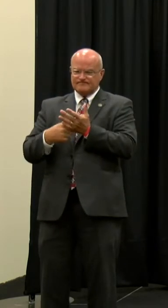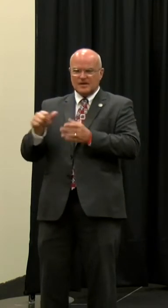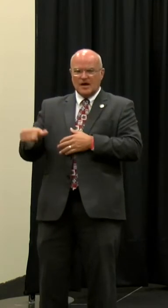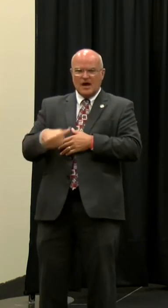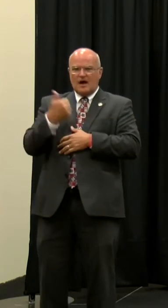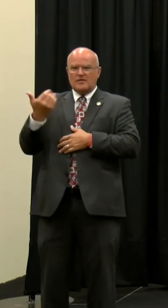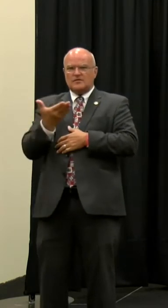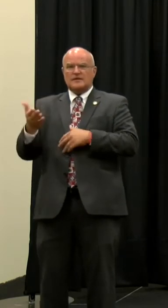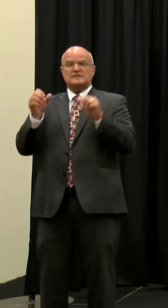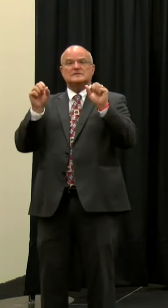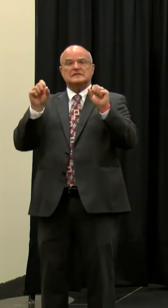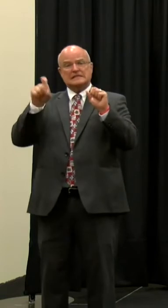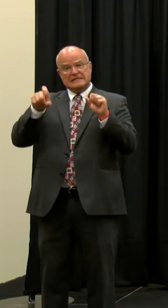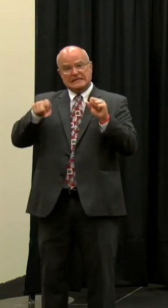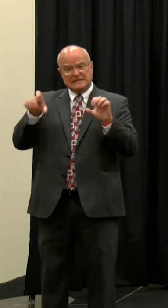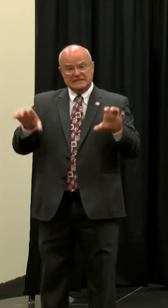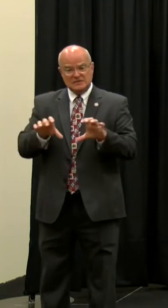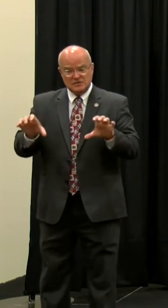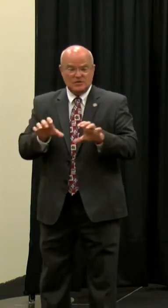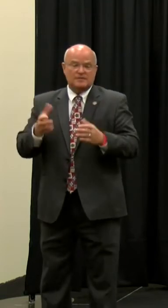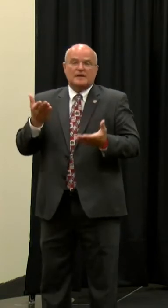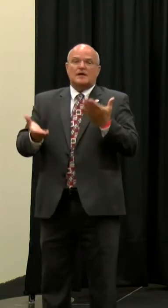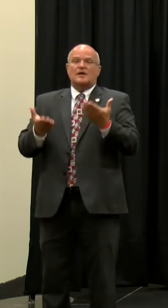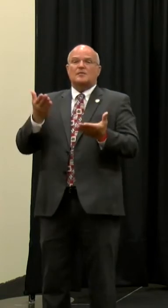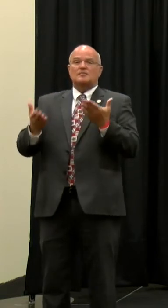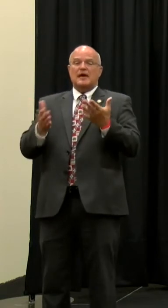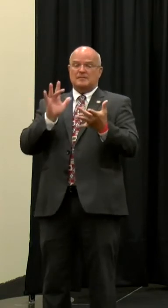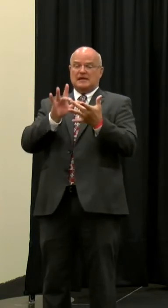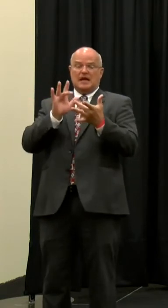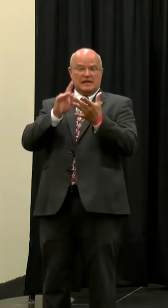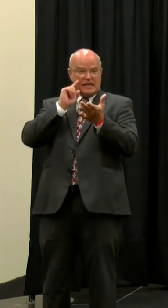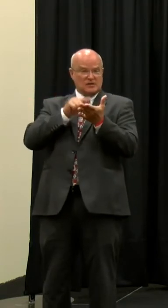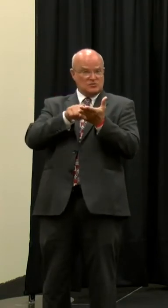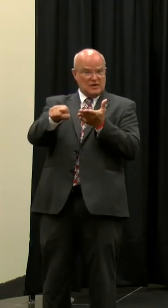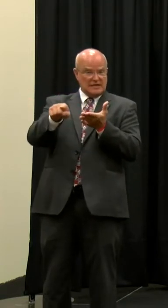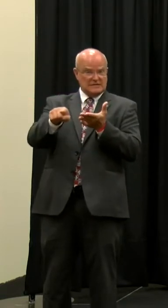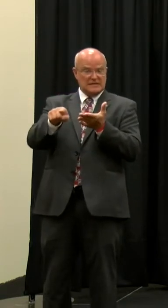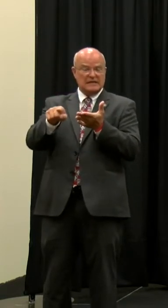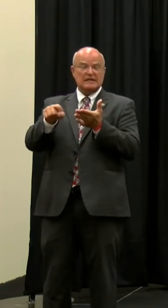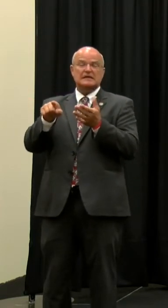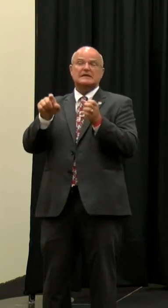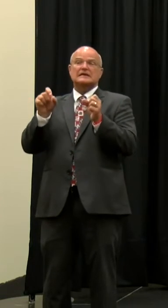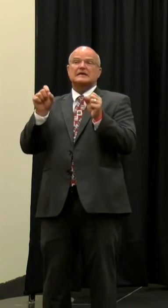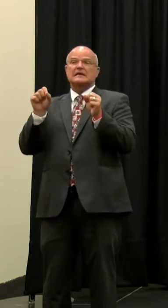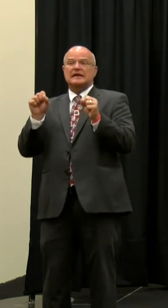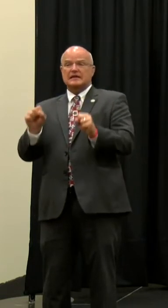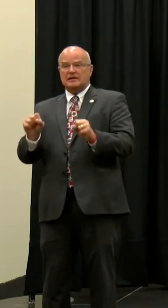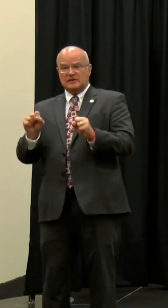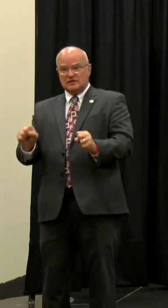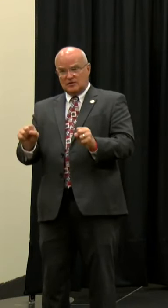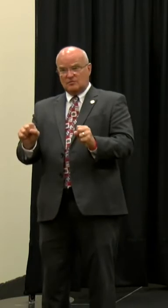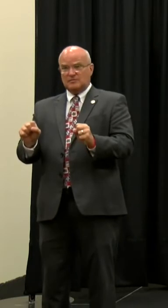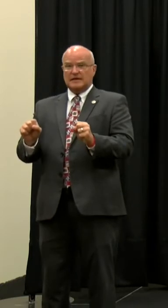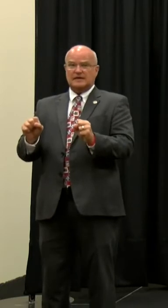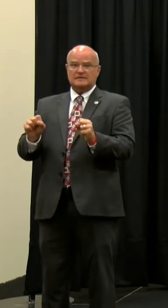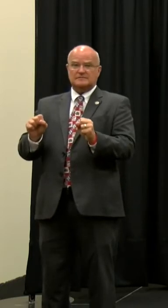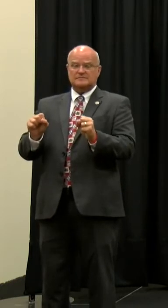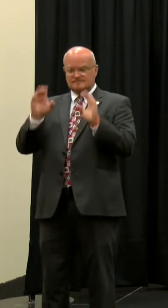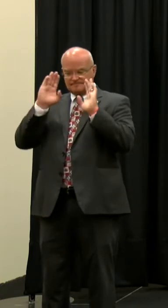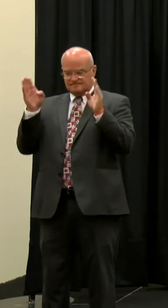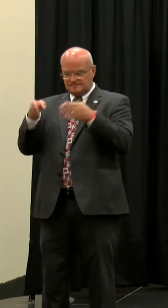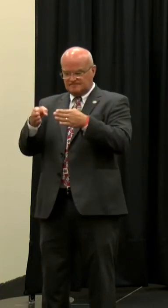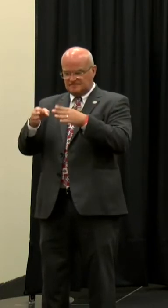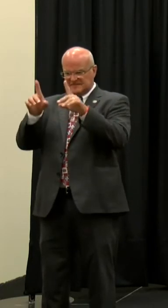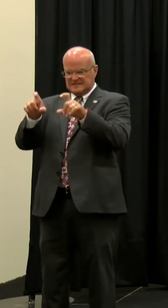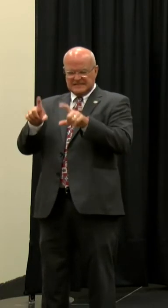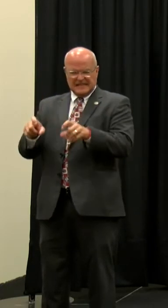action that can be taken. It could be in the area of contact tracing. It could be in concentrating